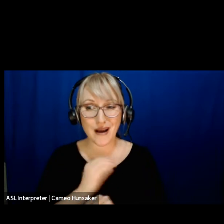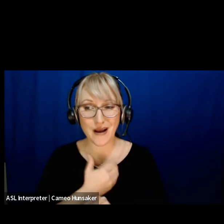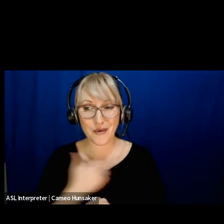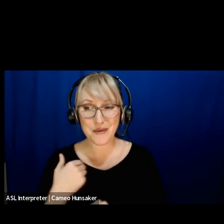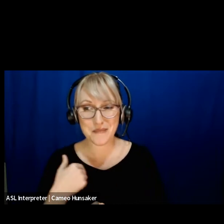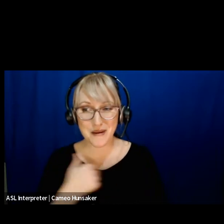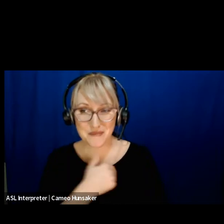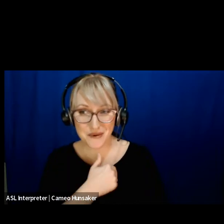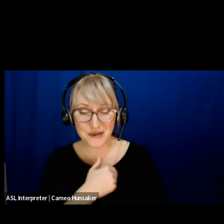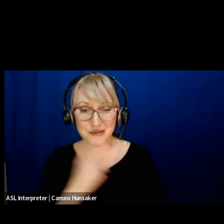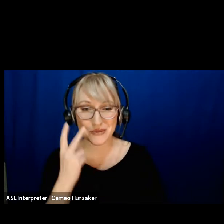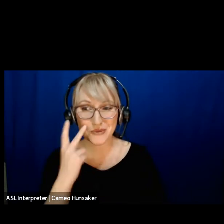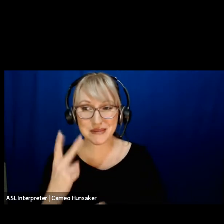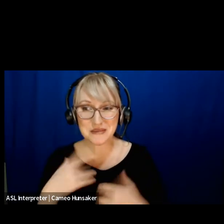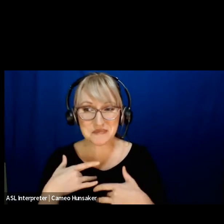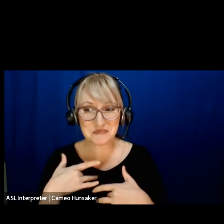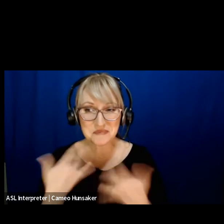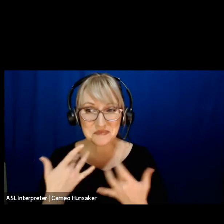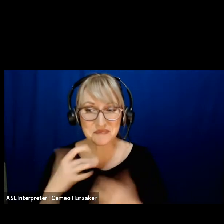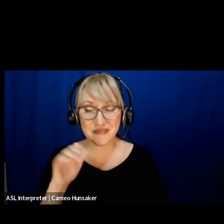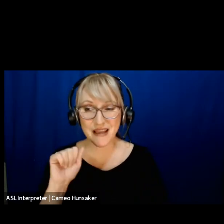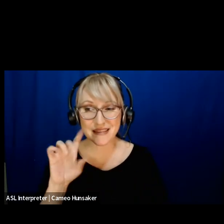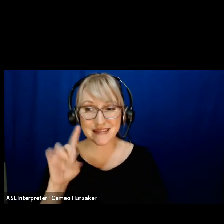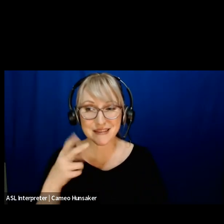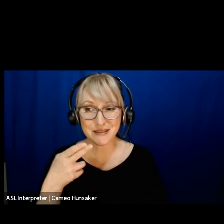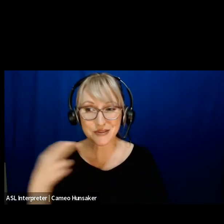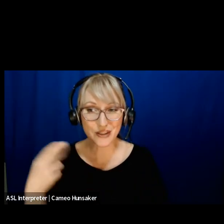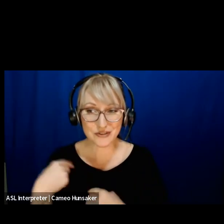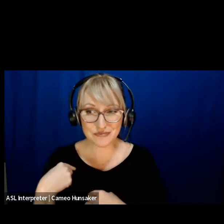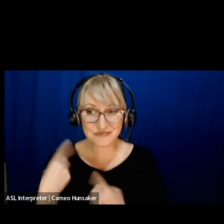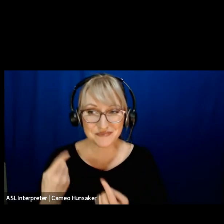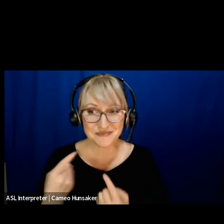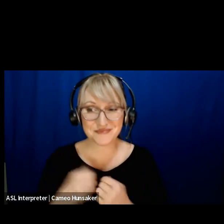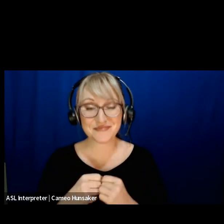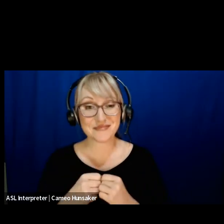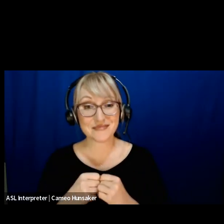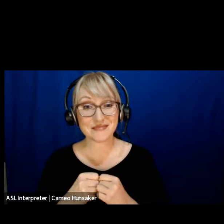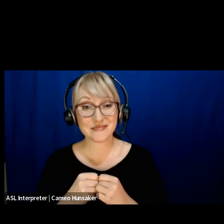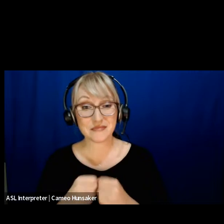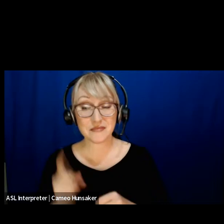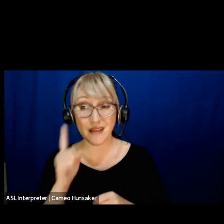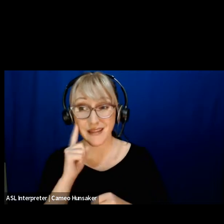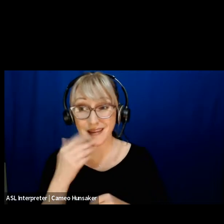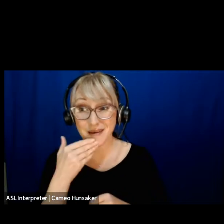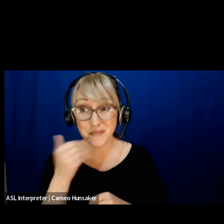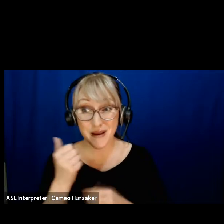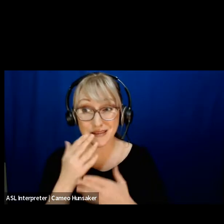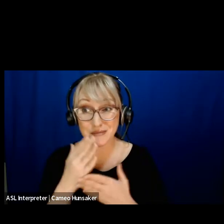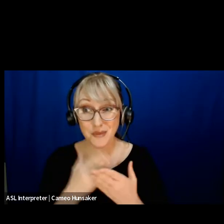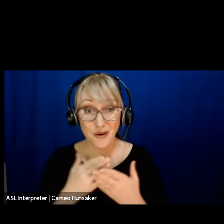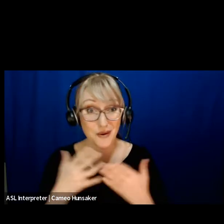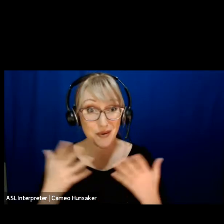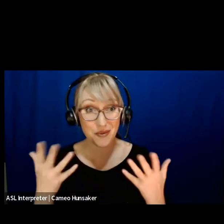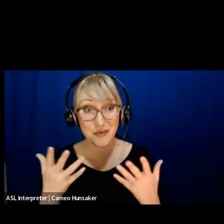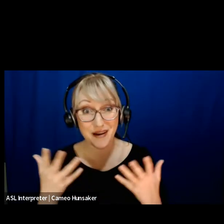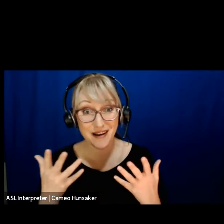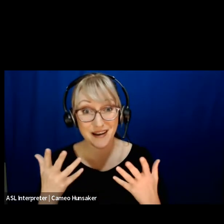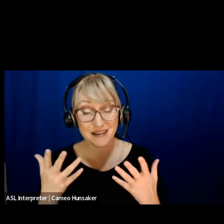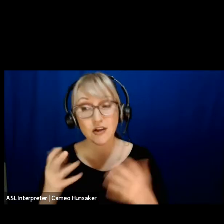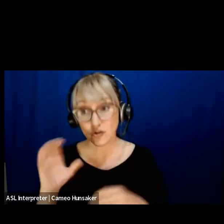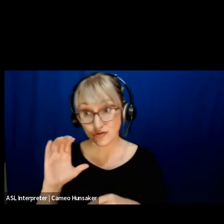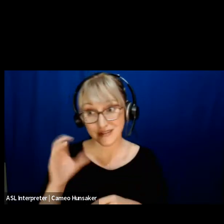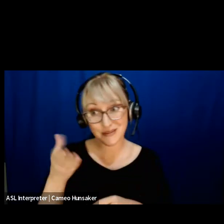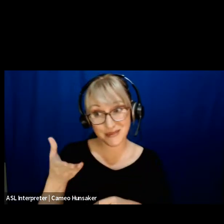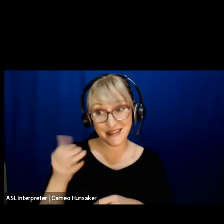what is going on with the Arizona Commission for the Deaf and Hard of Hearing. And I think the best part is and Christy was